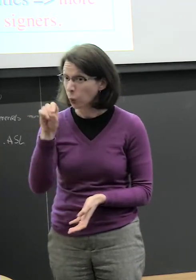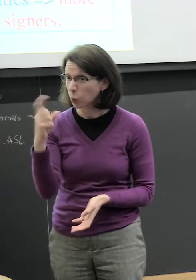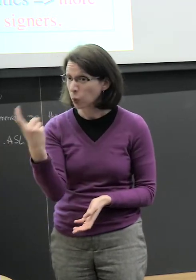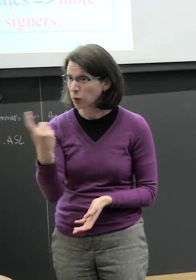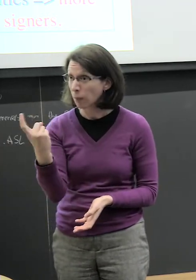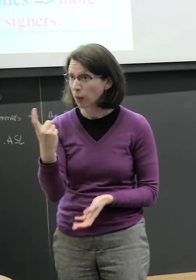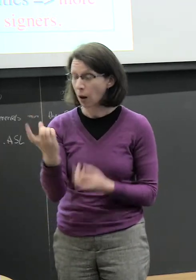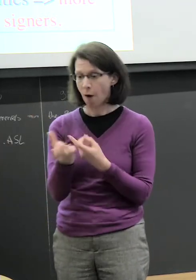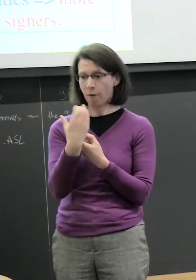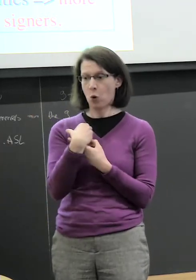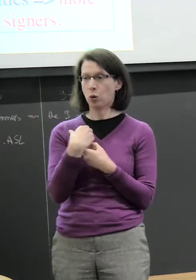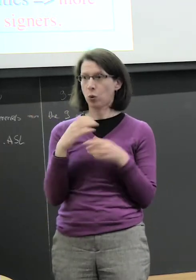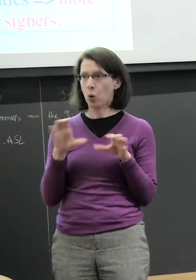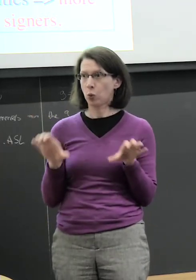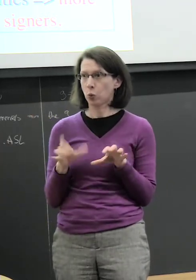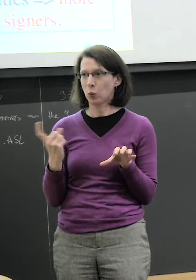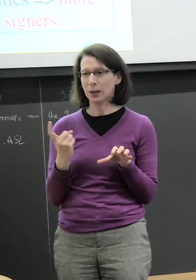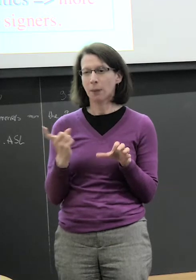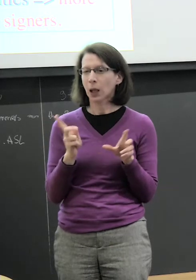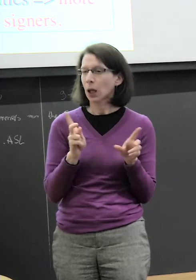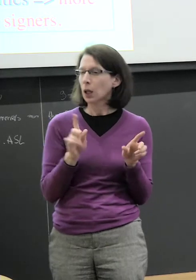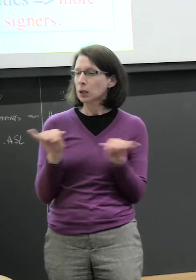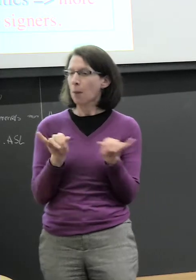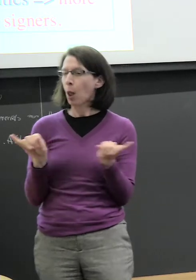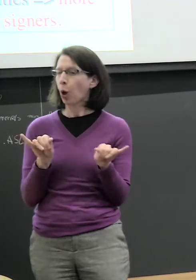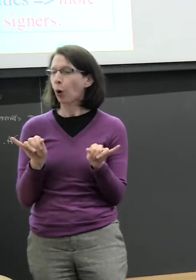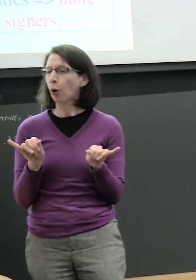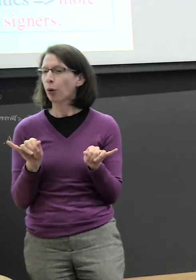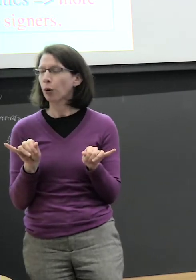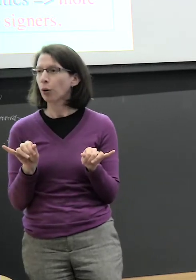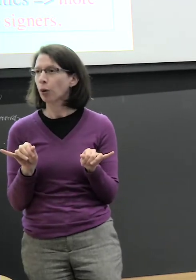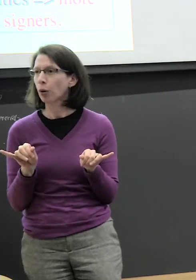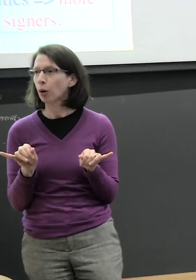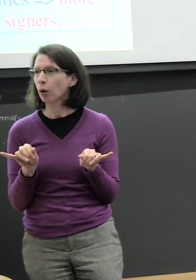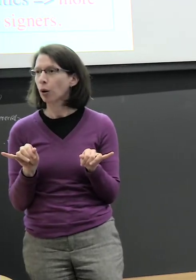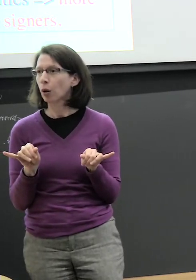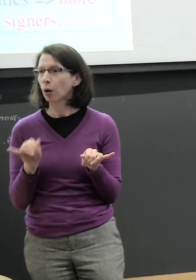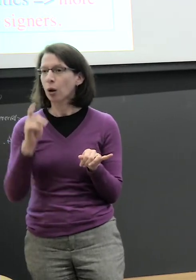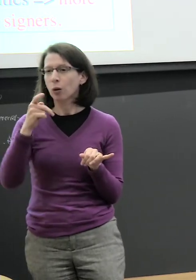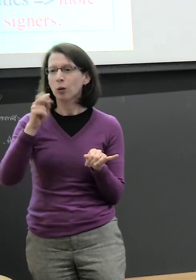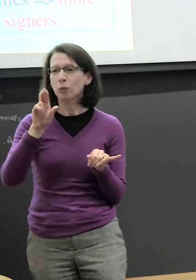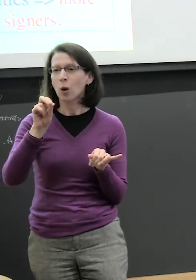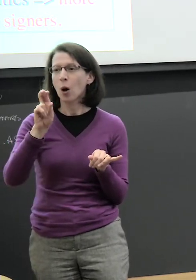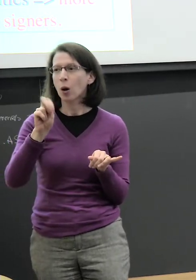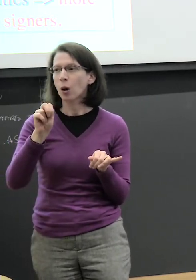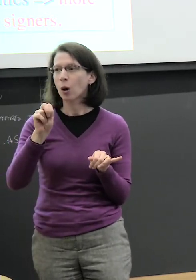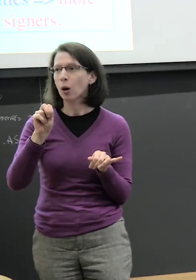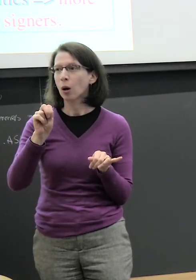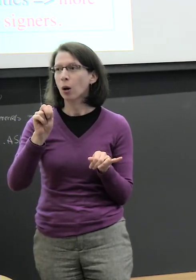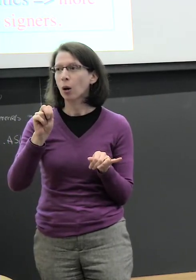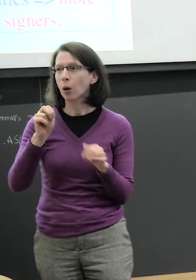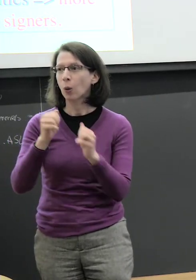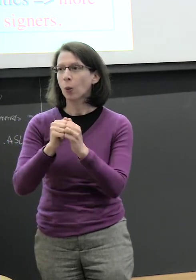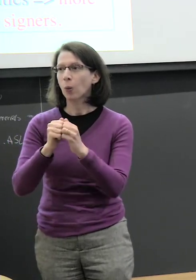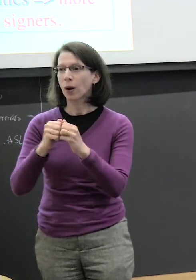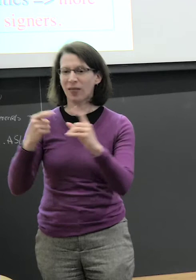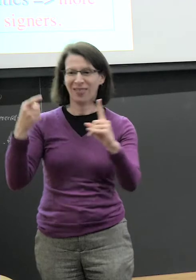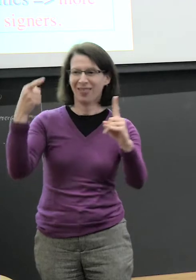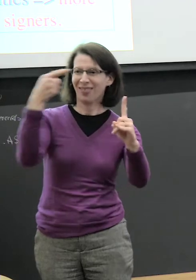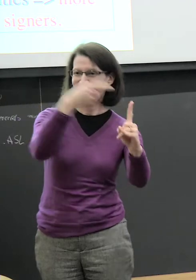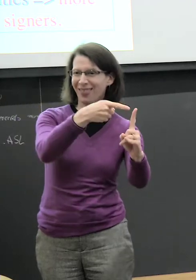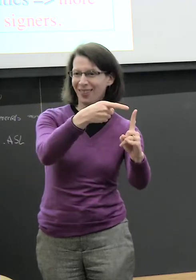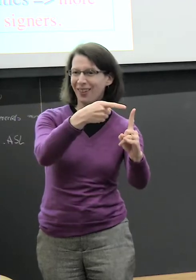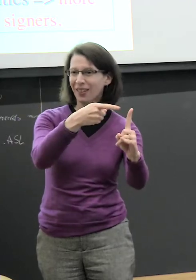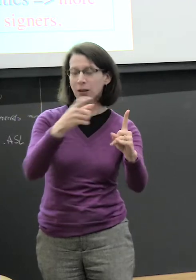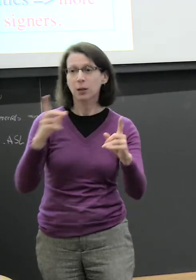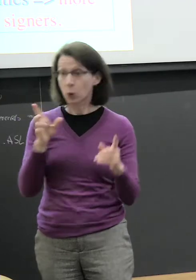are forced to do something that is very similar to the pronoun with the individual, which is